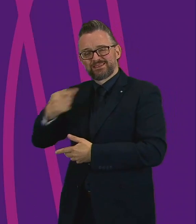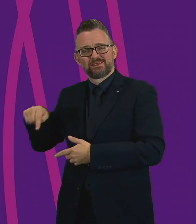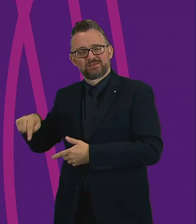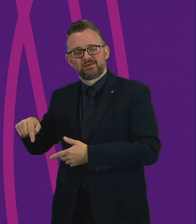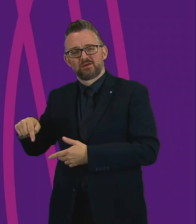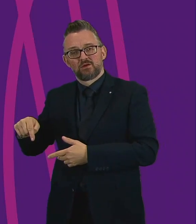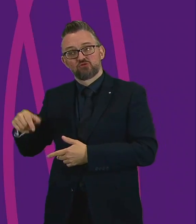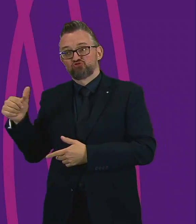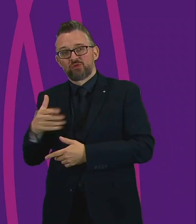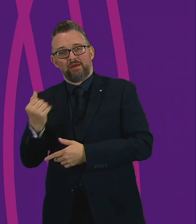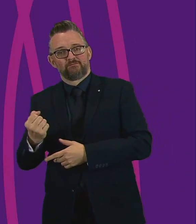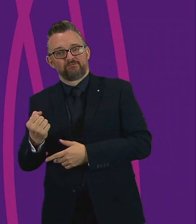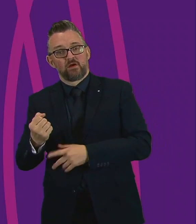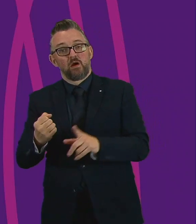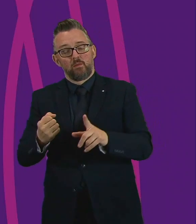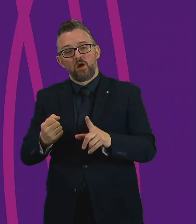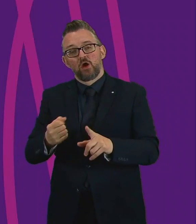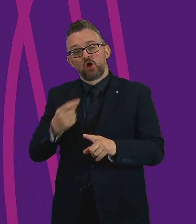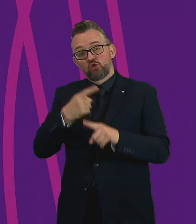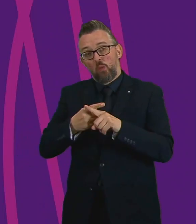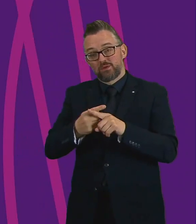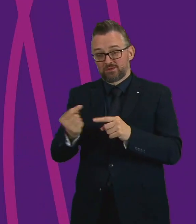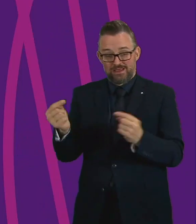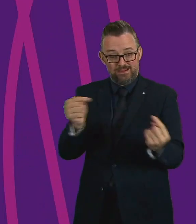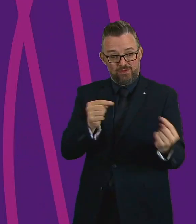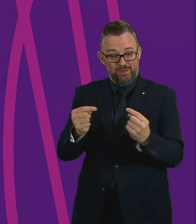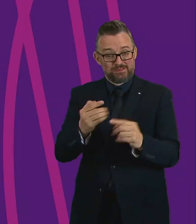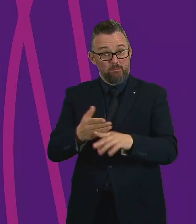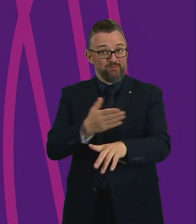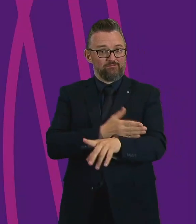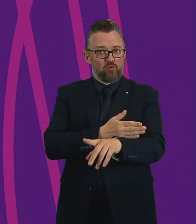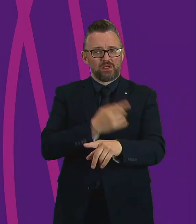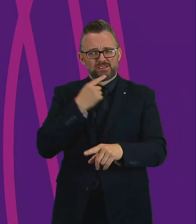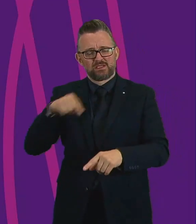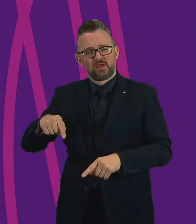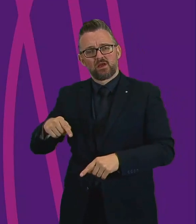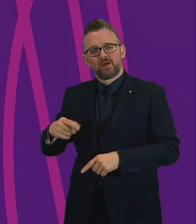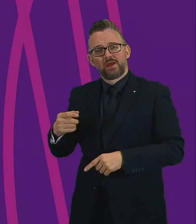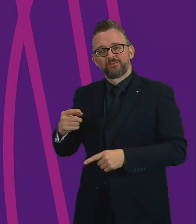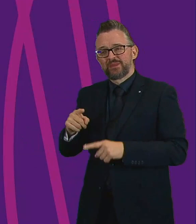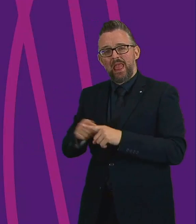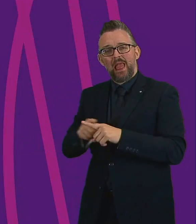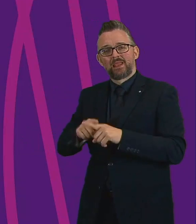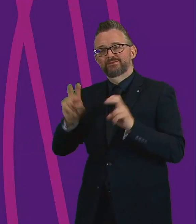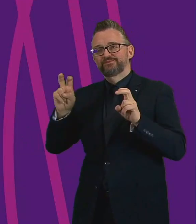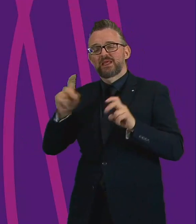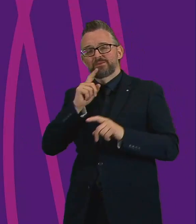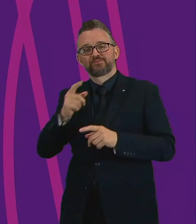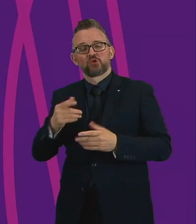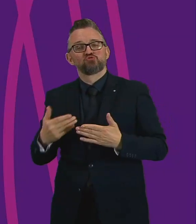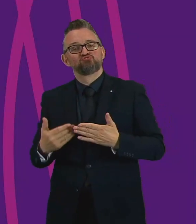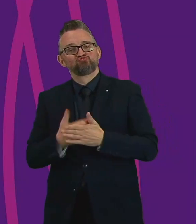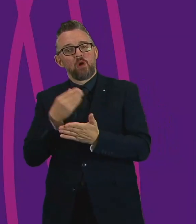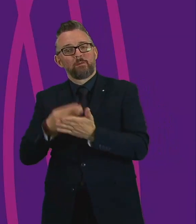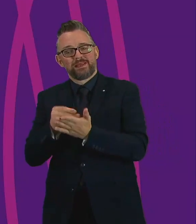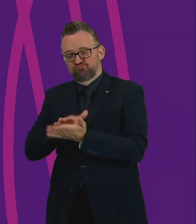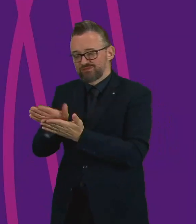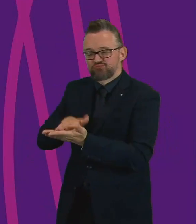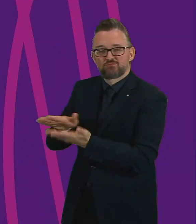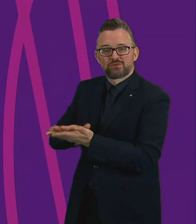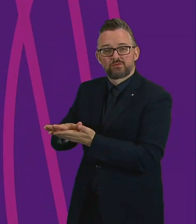debates on the economy have highlighted the role of the Bank of England in creating new money, so-called quantitative easing. And in fact,